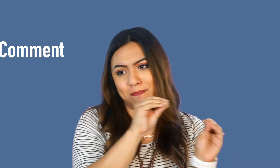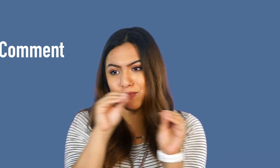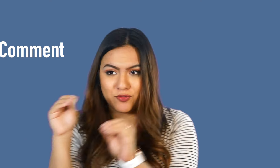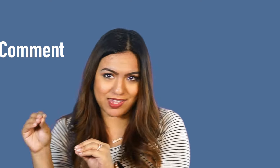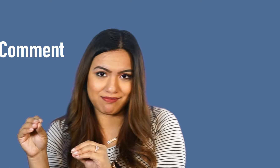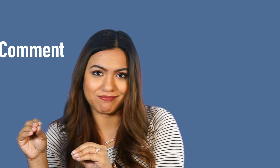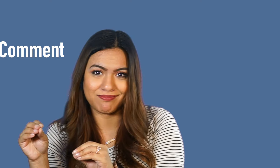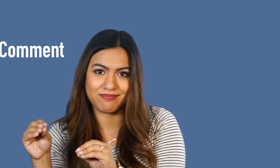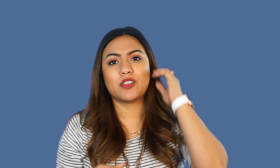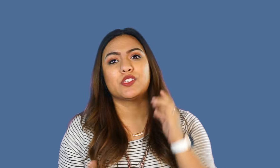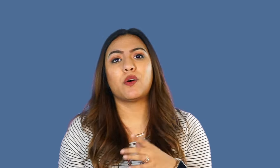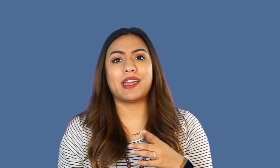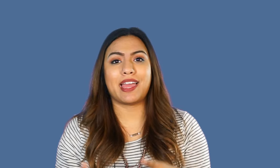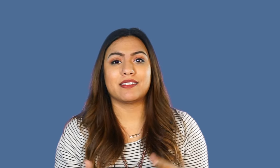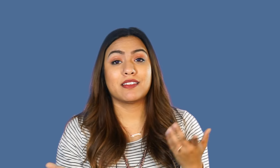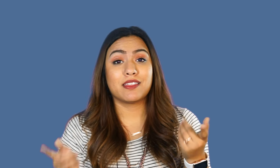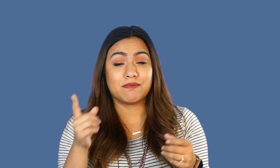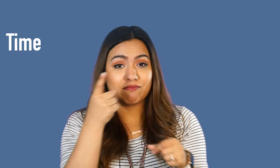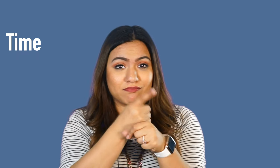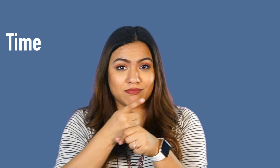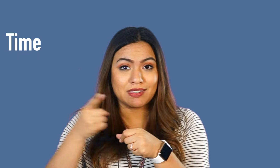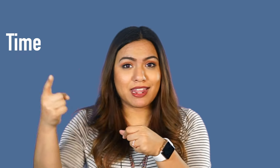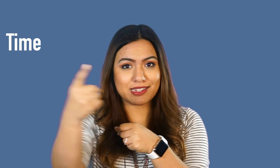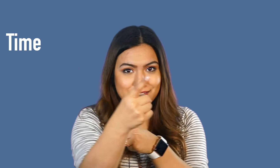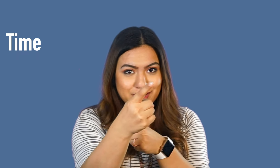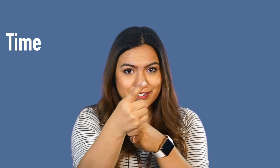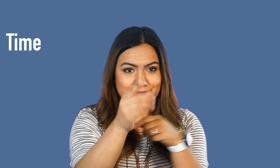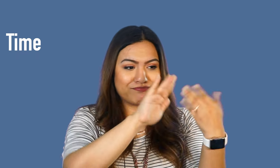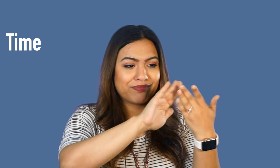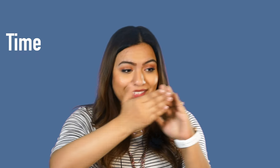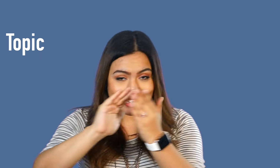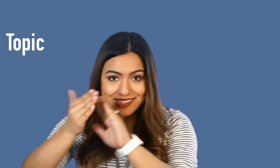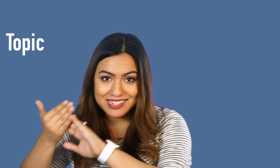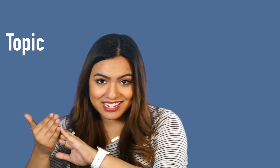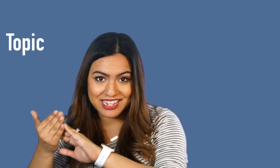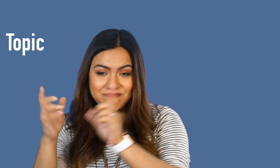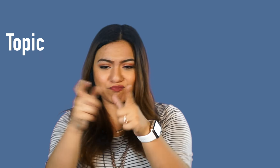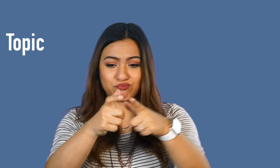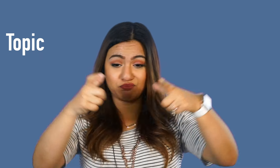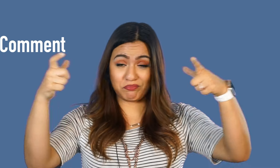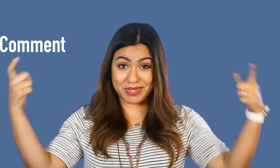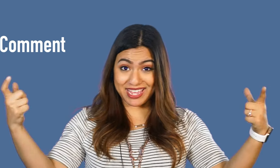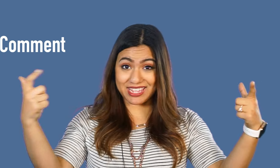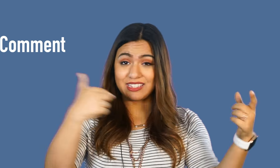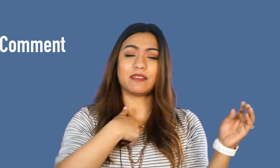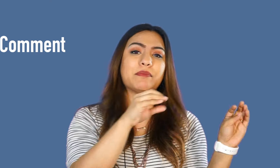I'm moving. So again, next year, city, big,